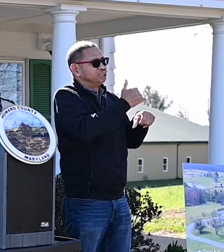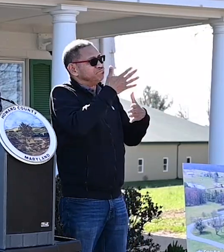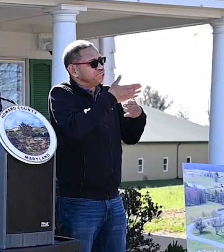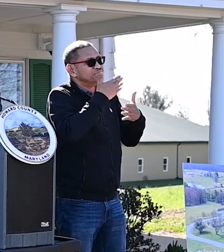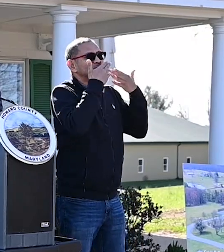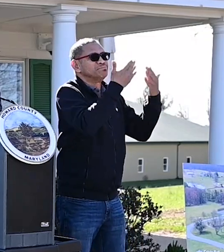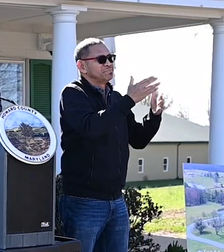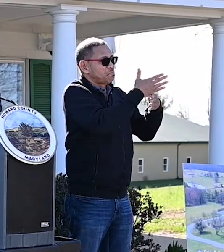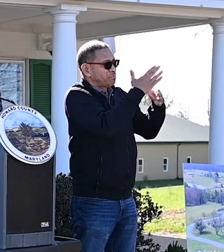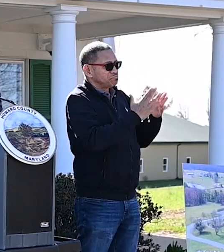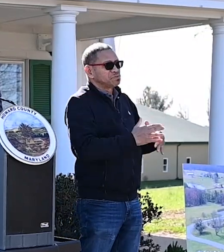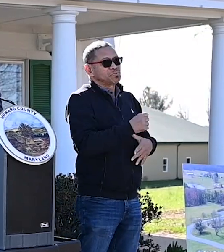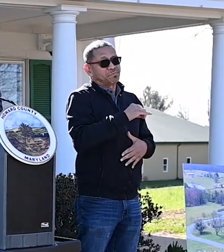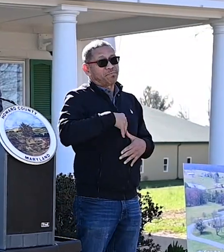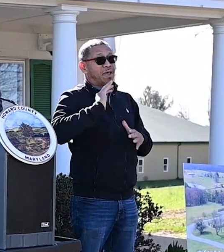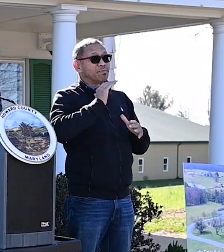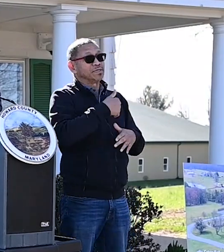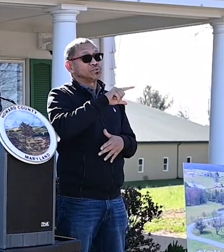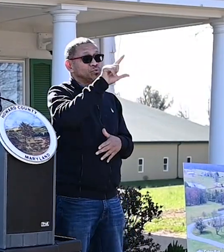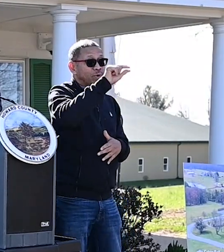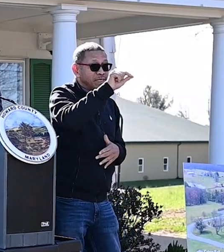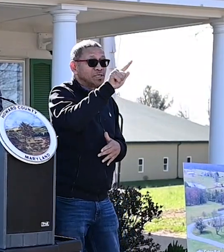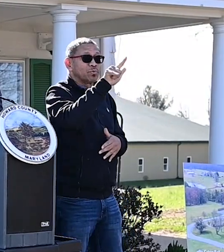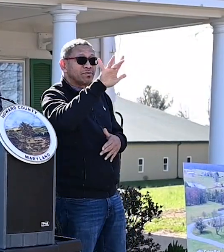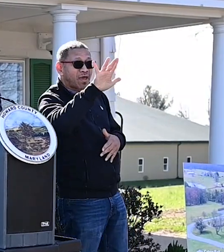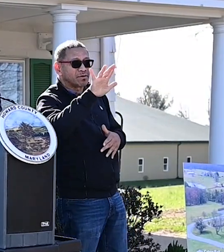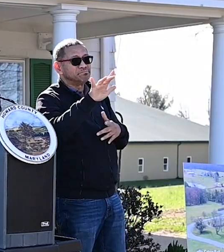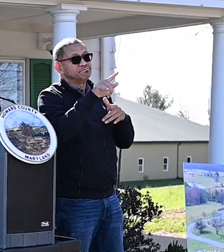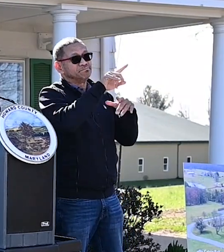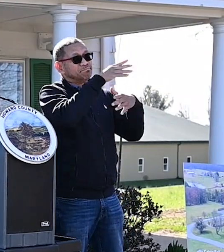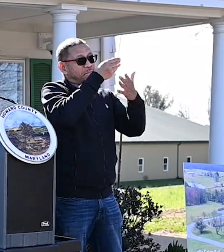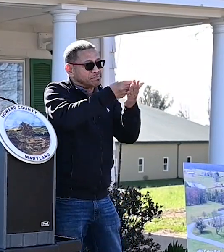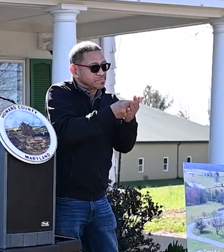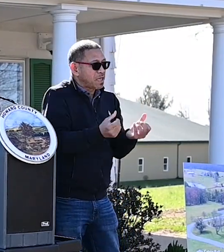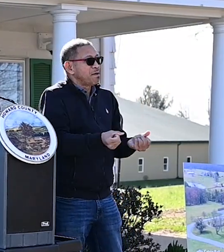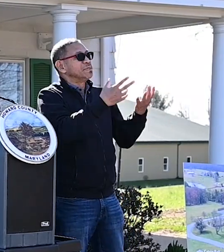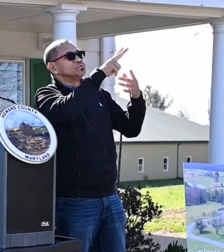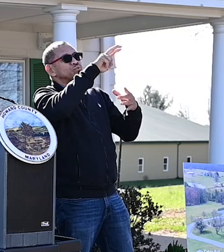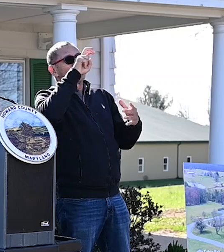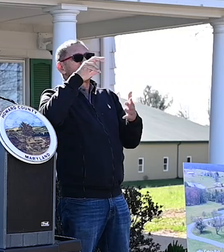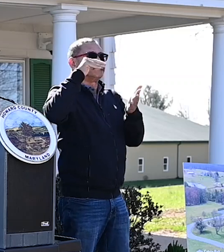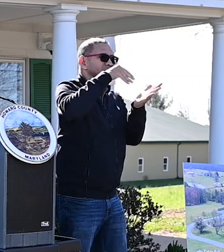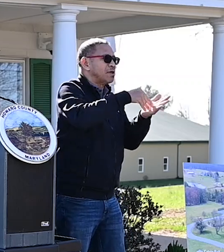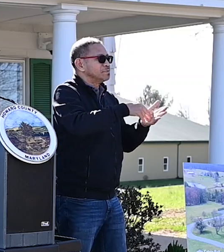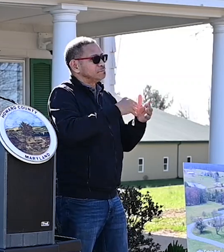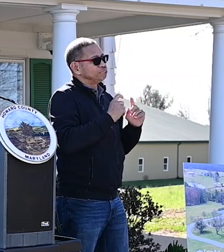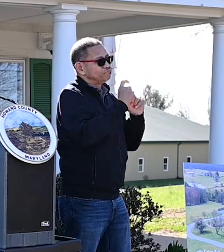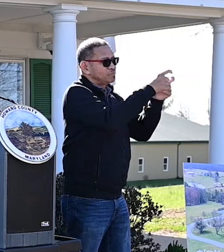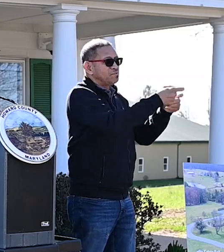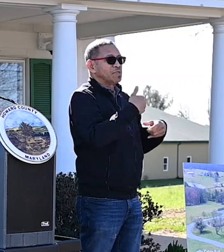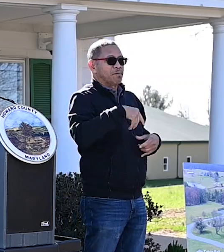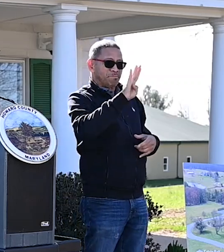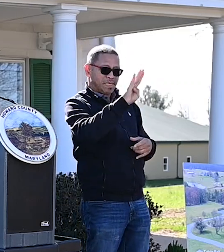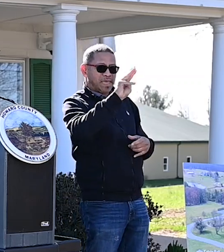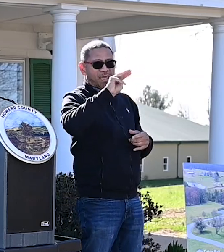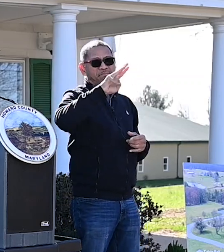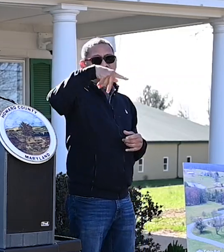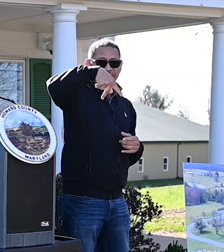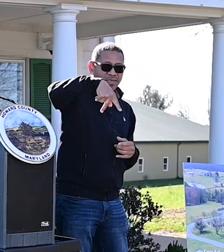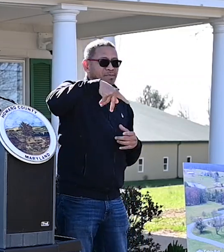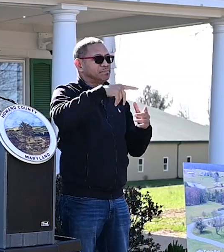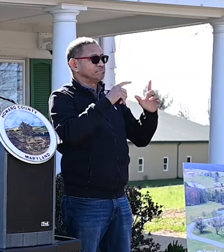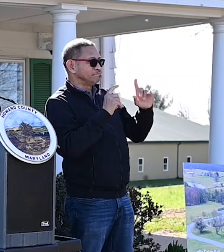partnership. Our FY 2025 budget provided $200,000 in funding to the BMP Implementation Grants